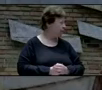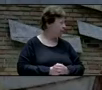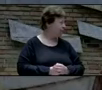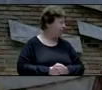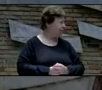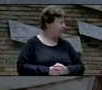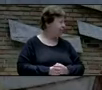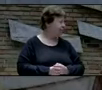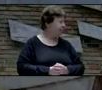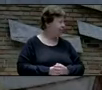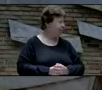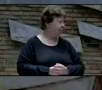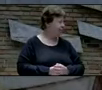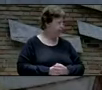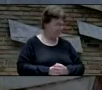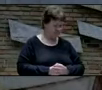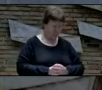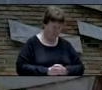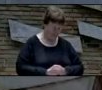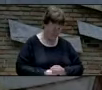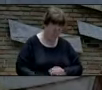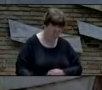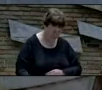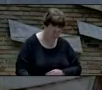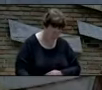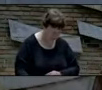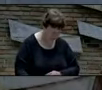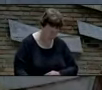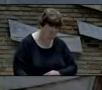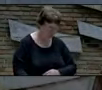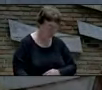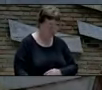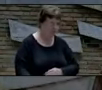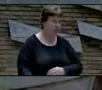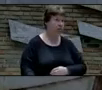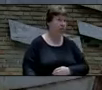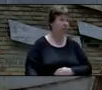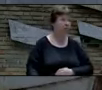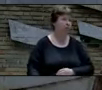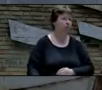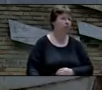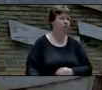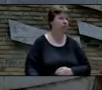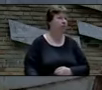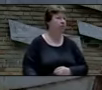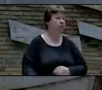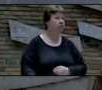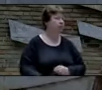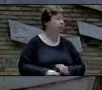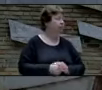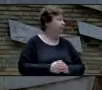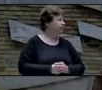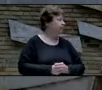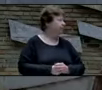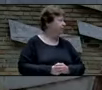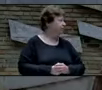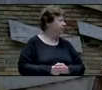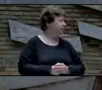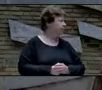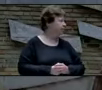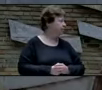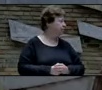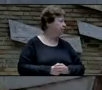the whole world in all of its wonder to rule in your name over all that you have